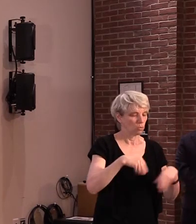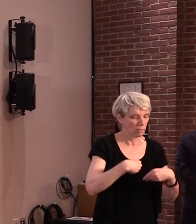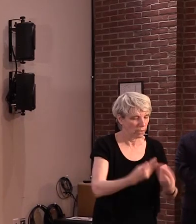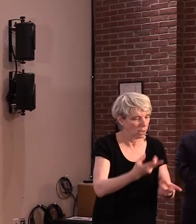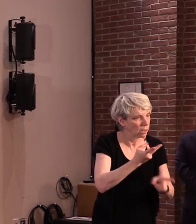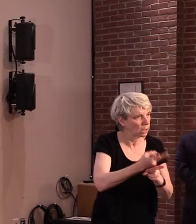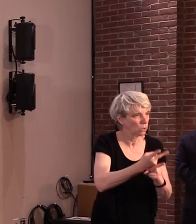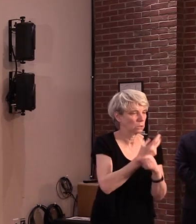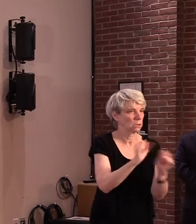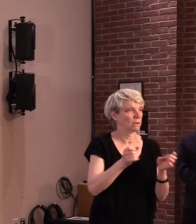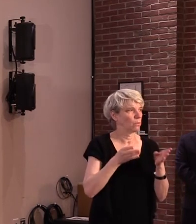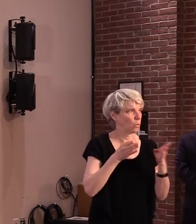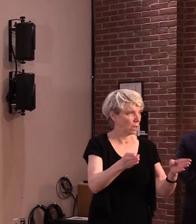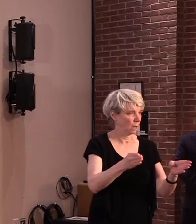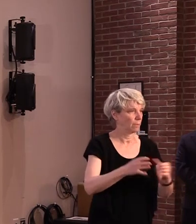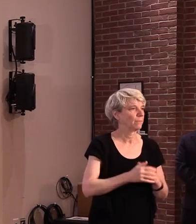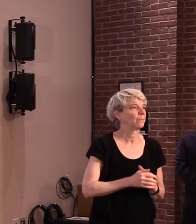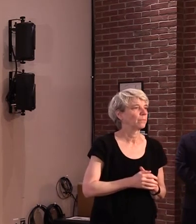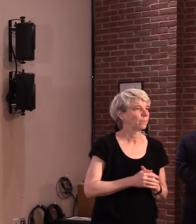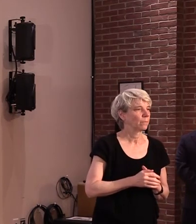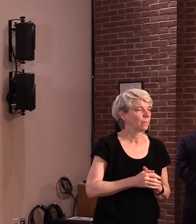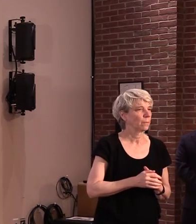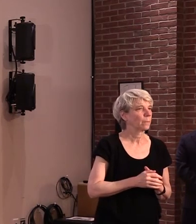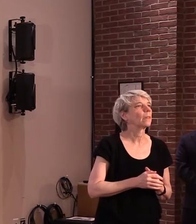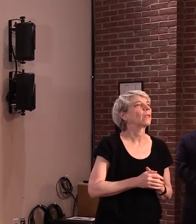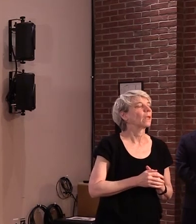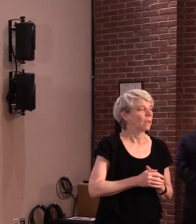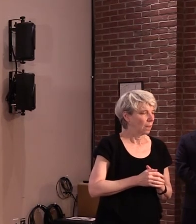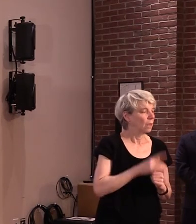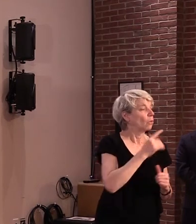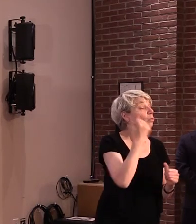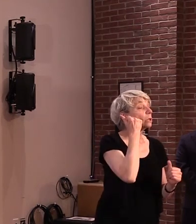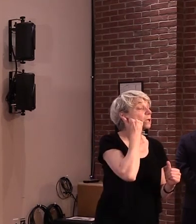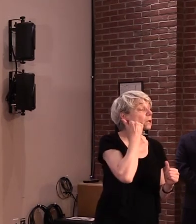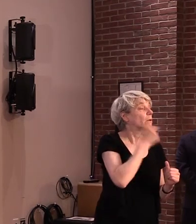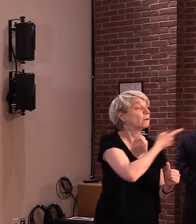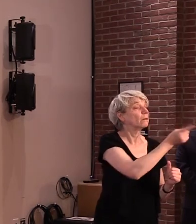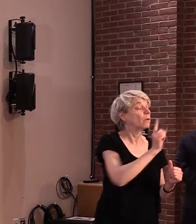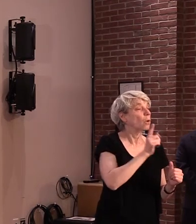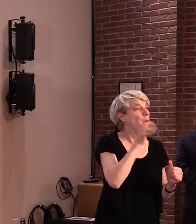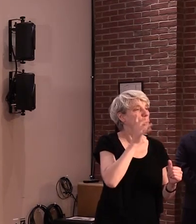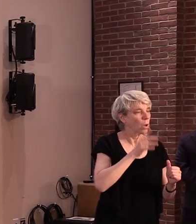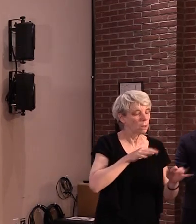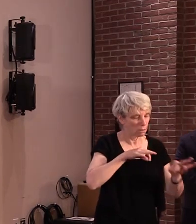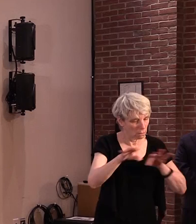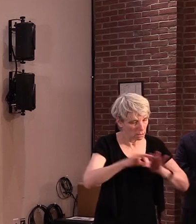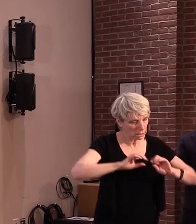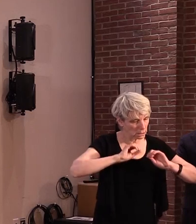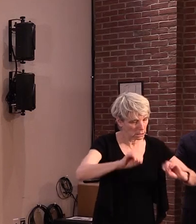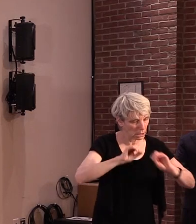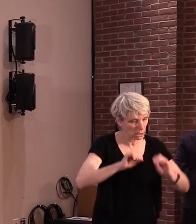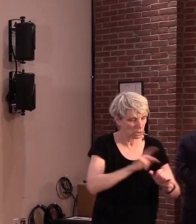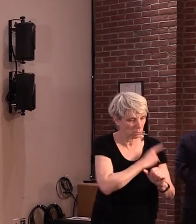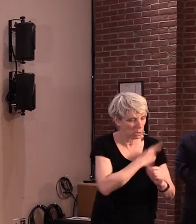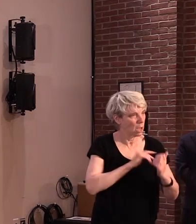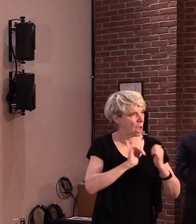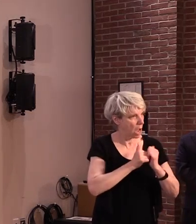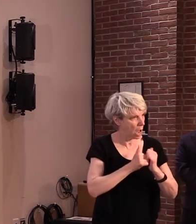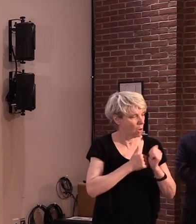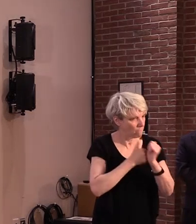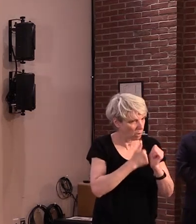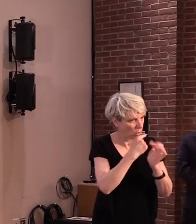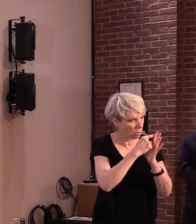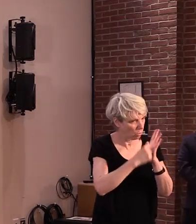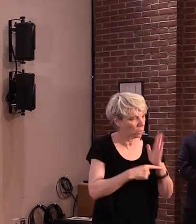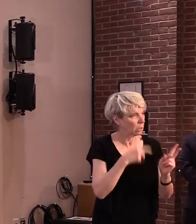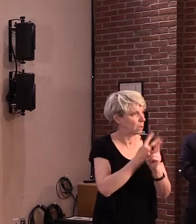safely, and will share the efforts and practices they have adopted with their patients. As with